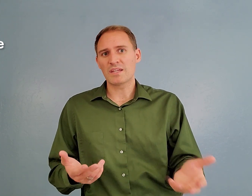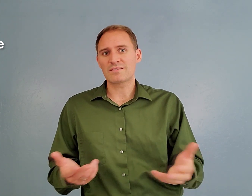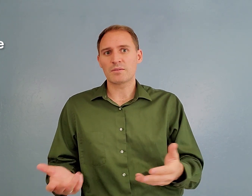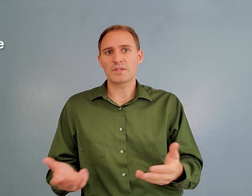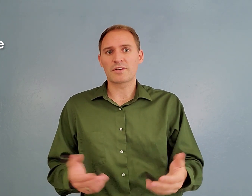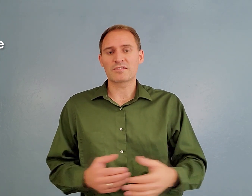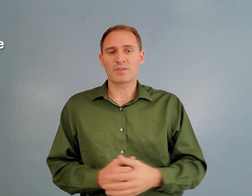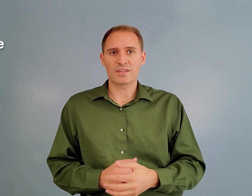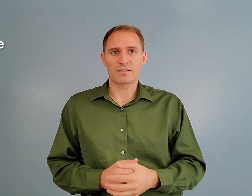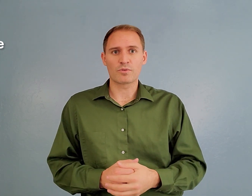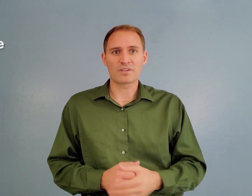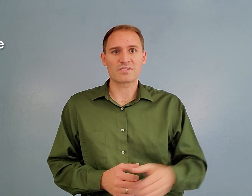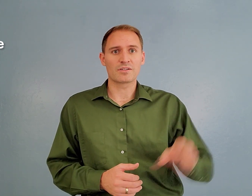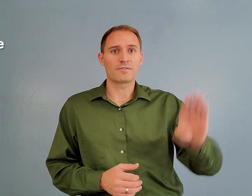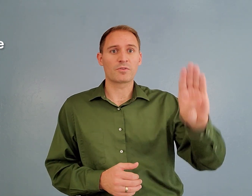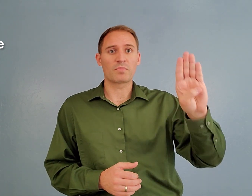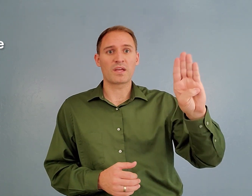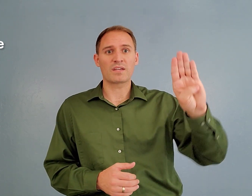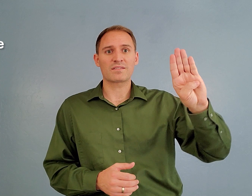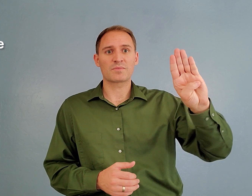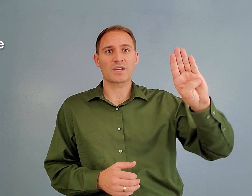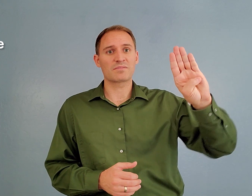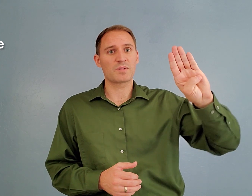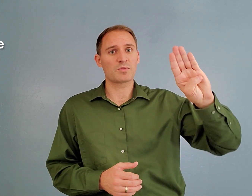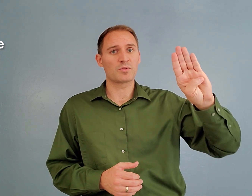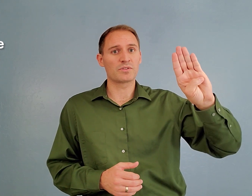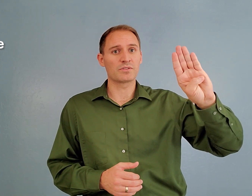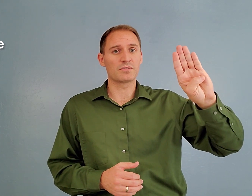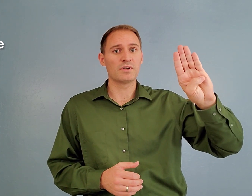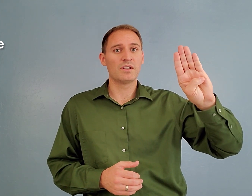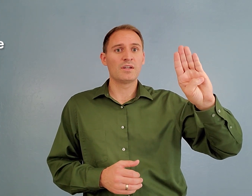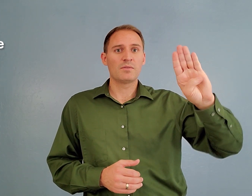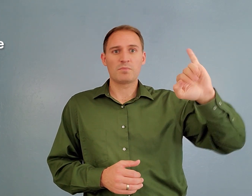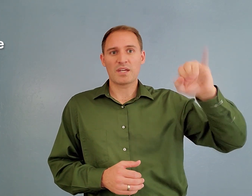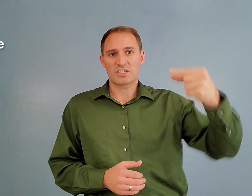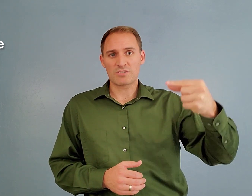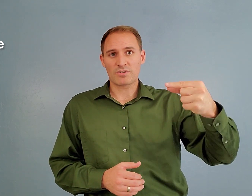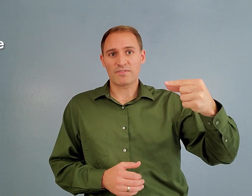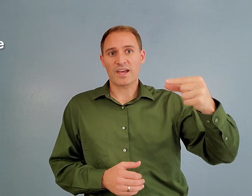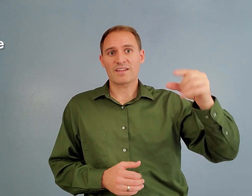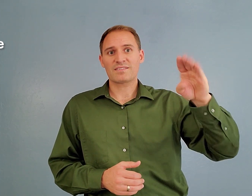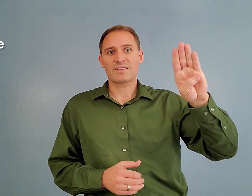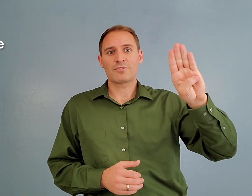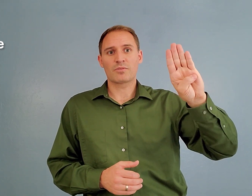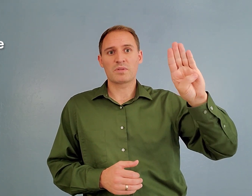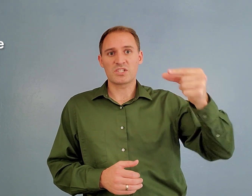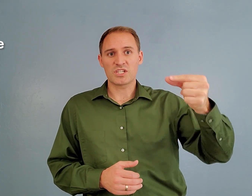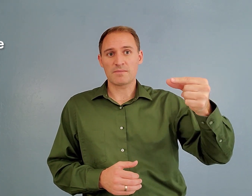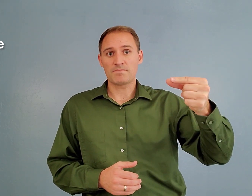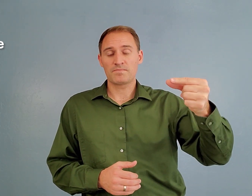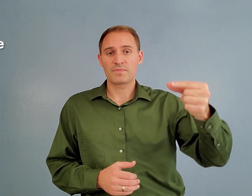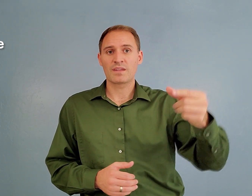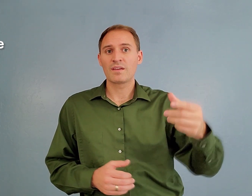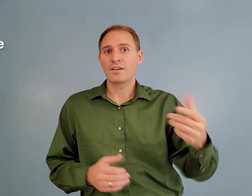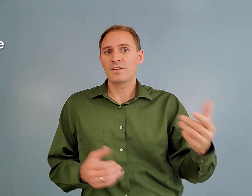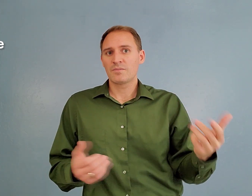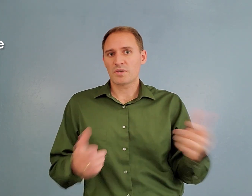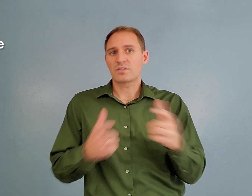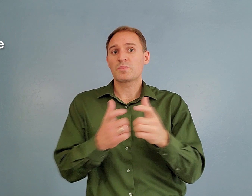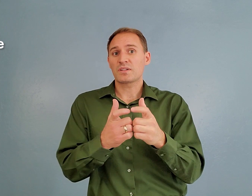some letters within the word. So for big, sometimes people will do BIG real fast or BG. But typically you'll